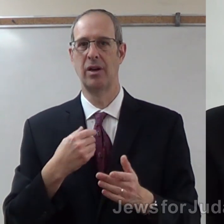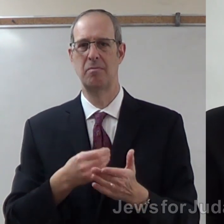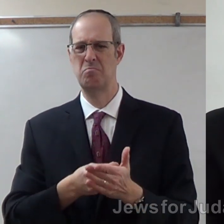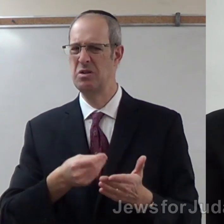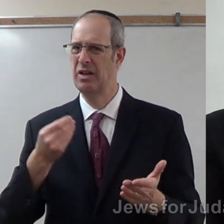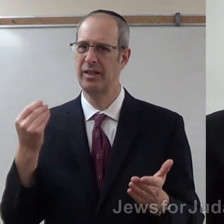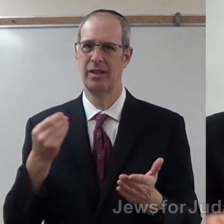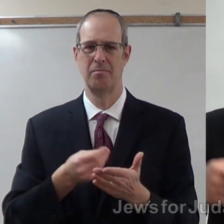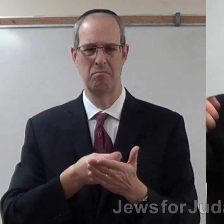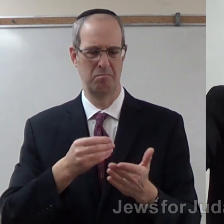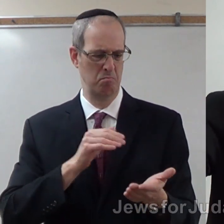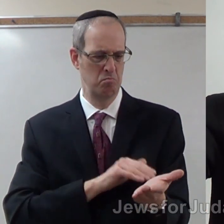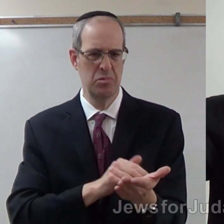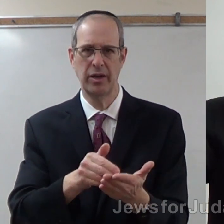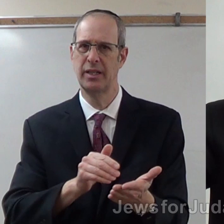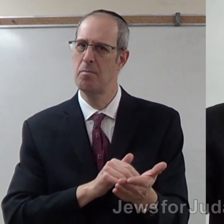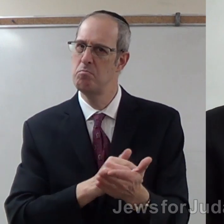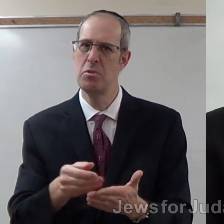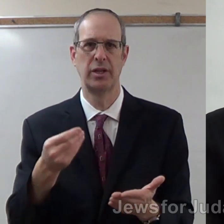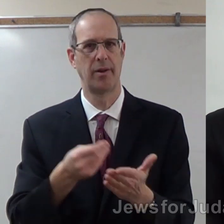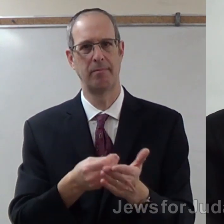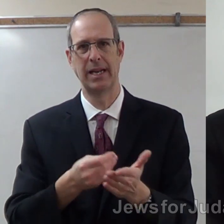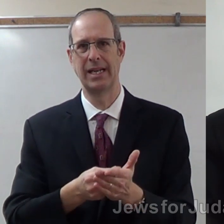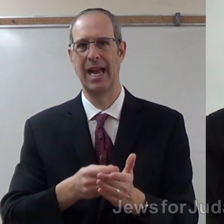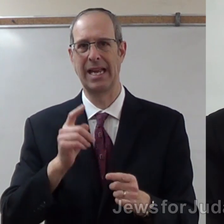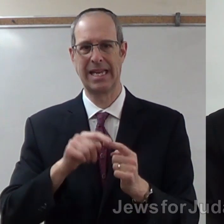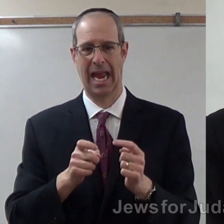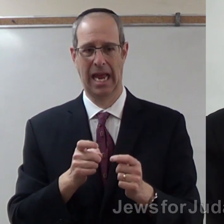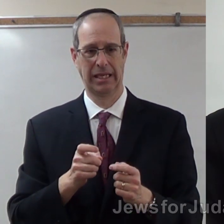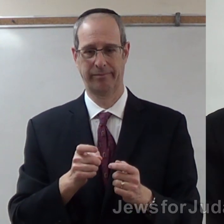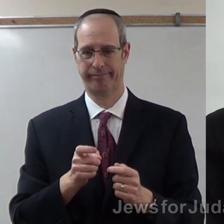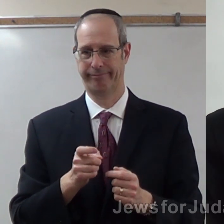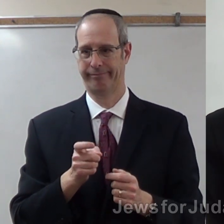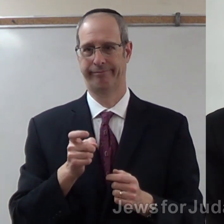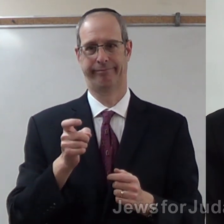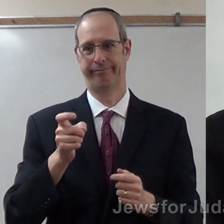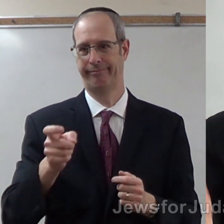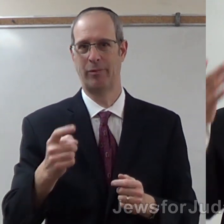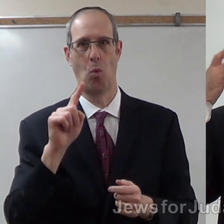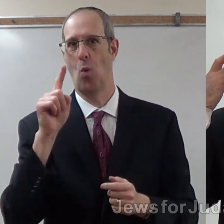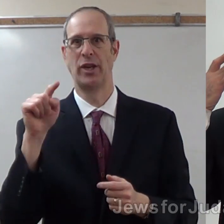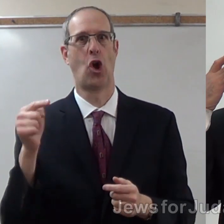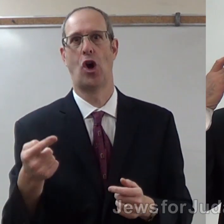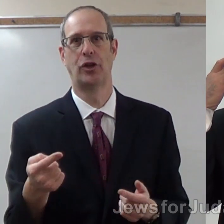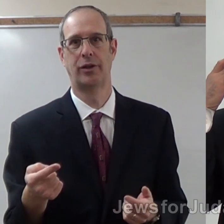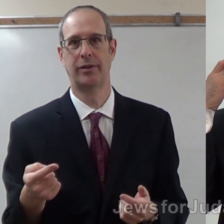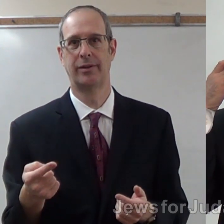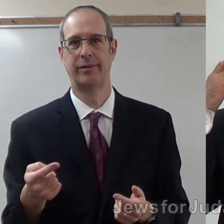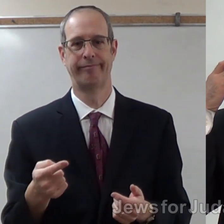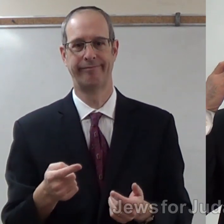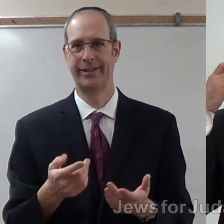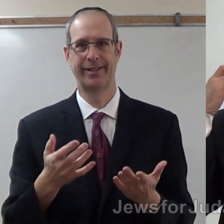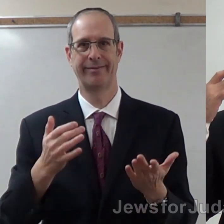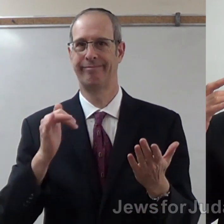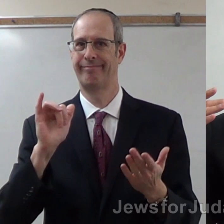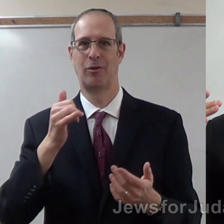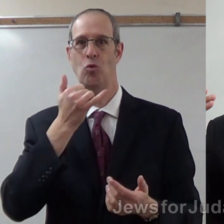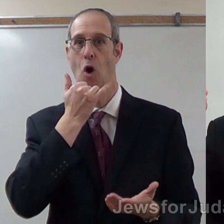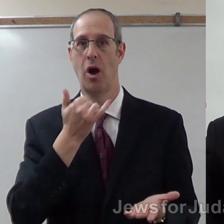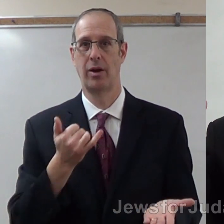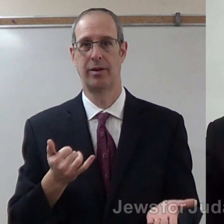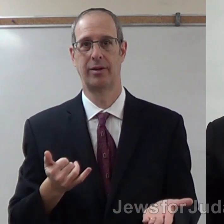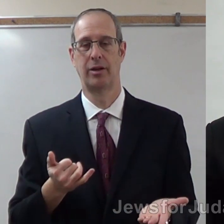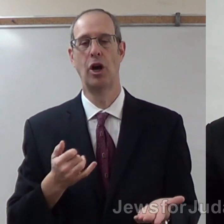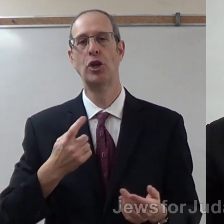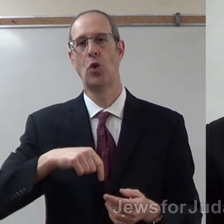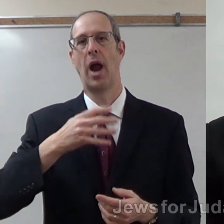dollars and they can't give away a dollar. There's something wrong with them. So